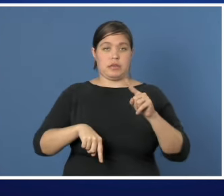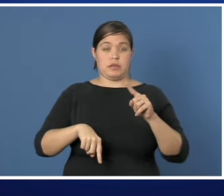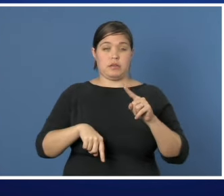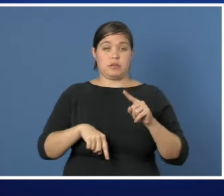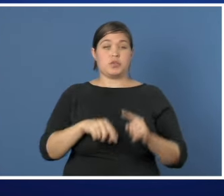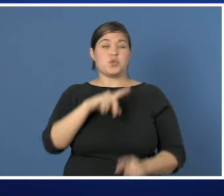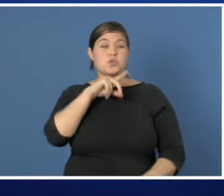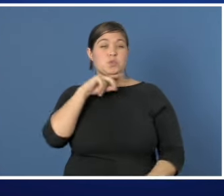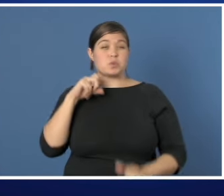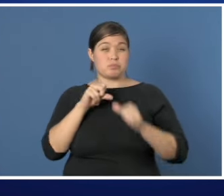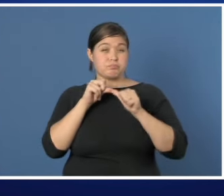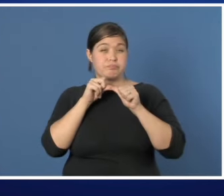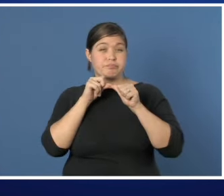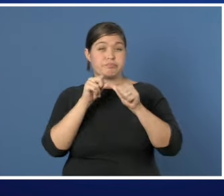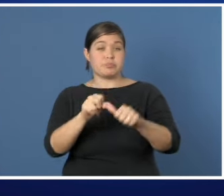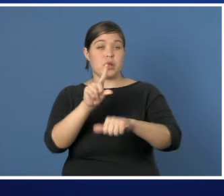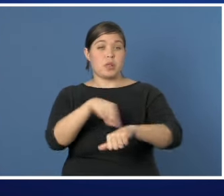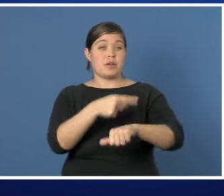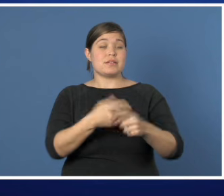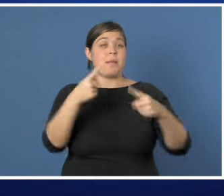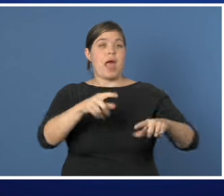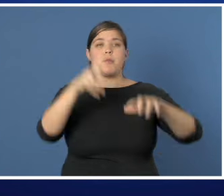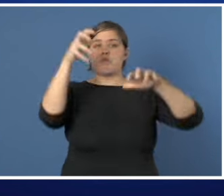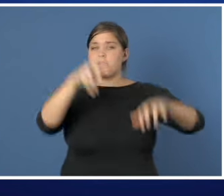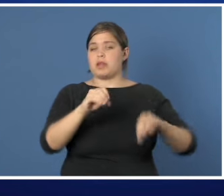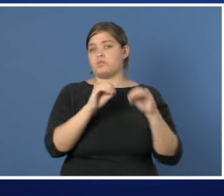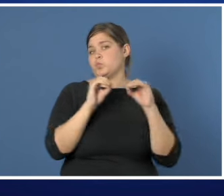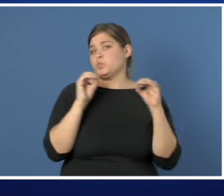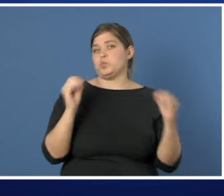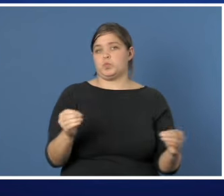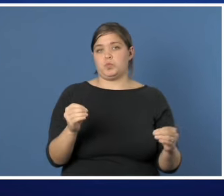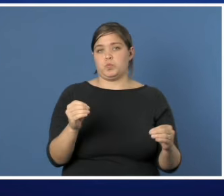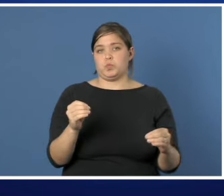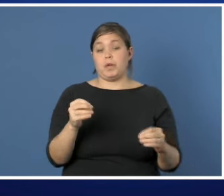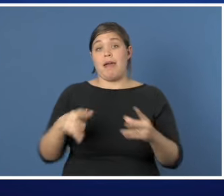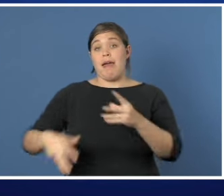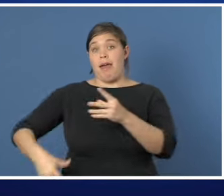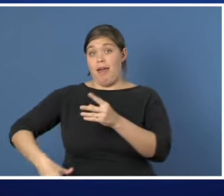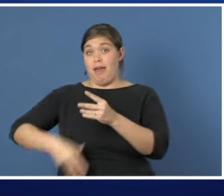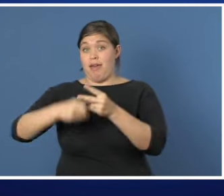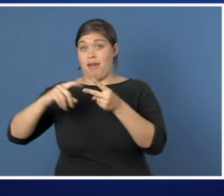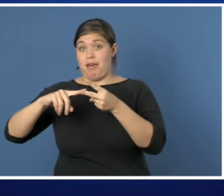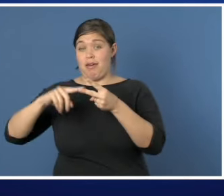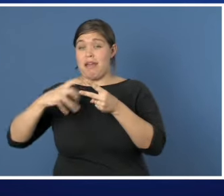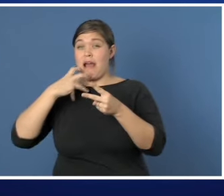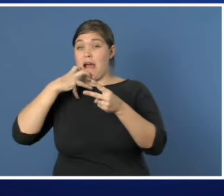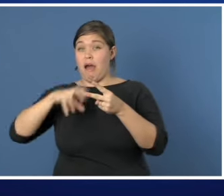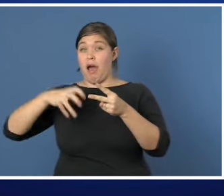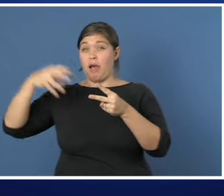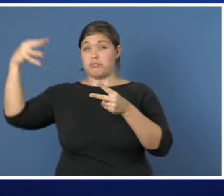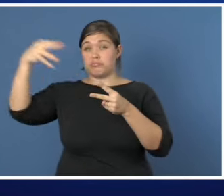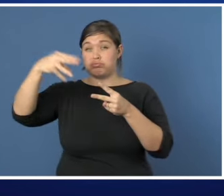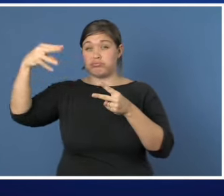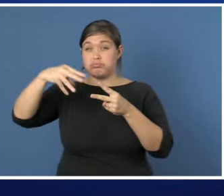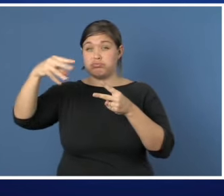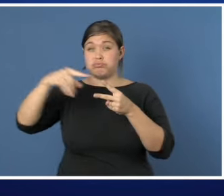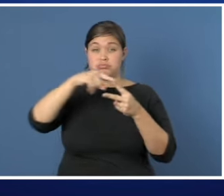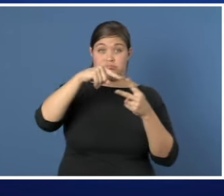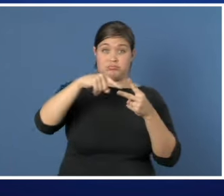Droughts occur when a long period passes without substantial rainfall. At heatwave combined